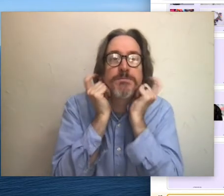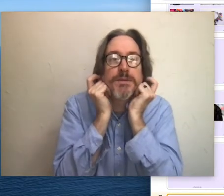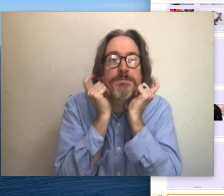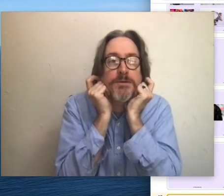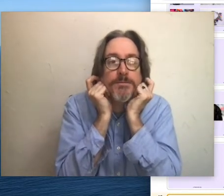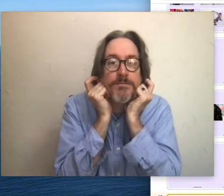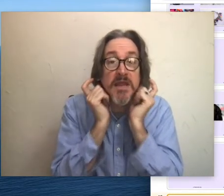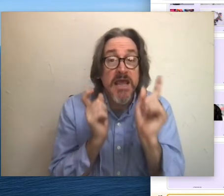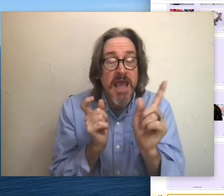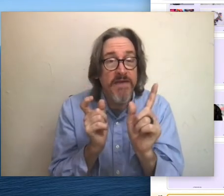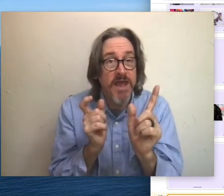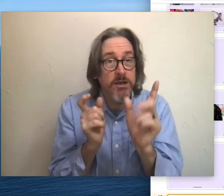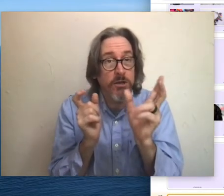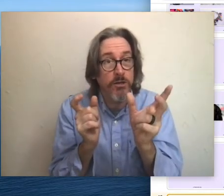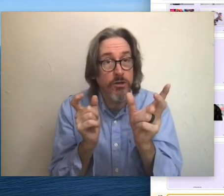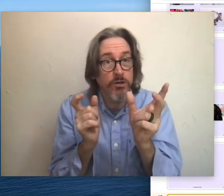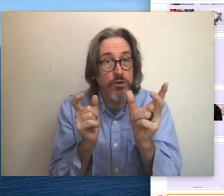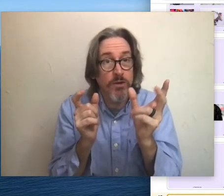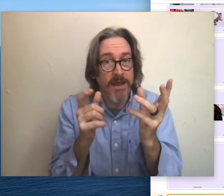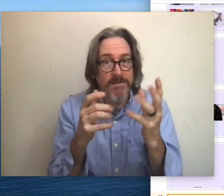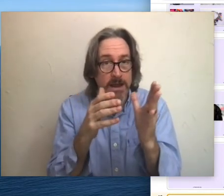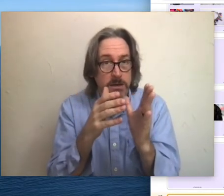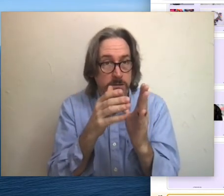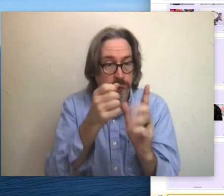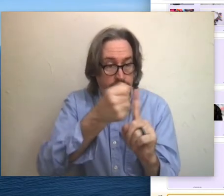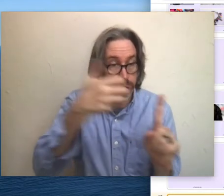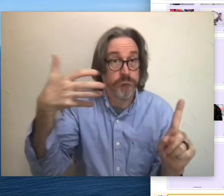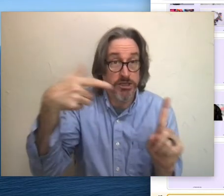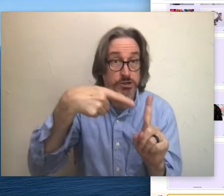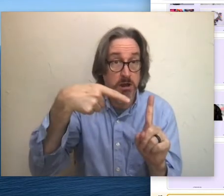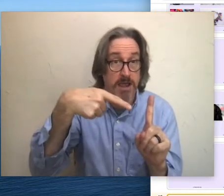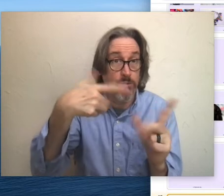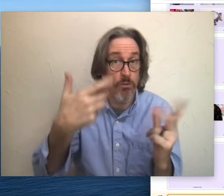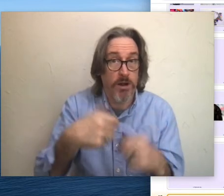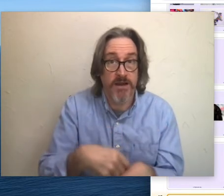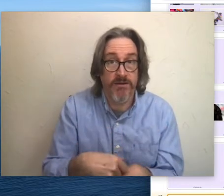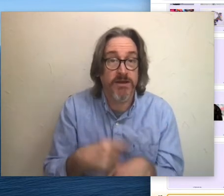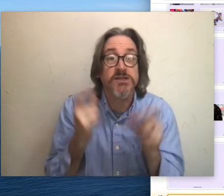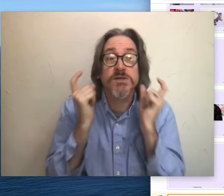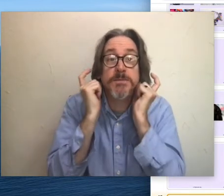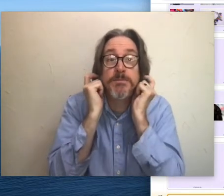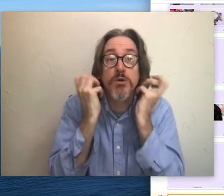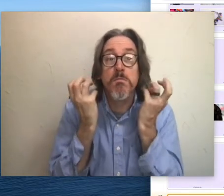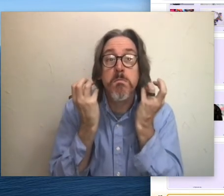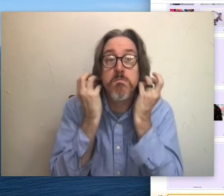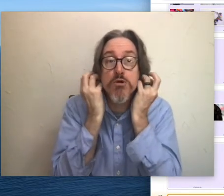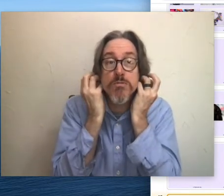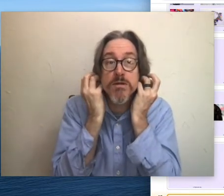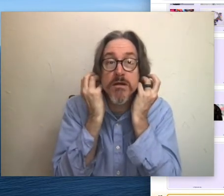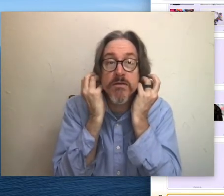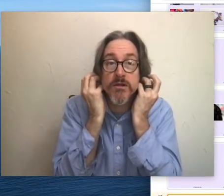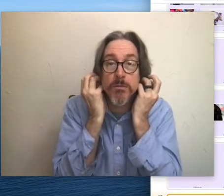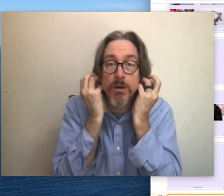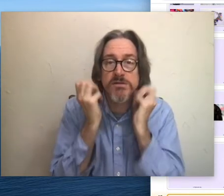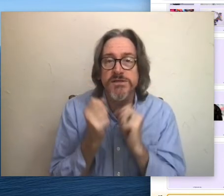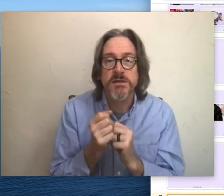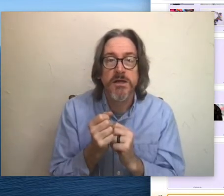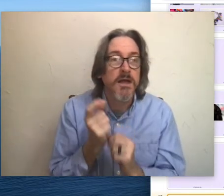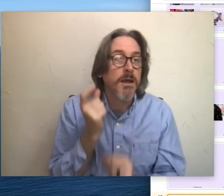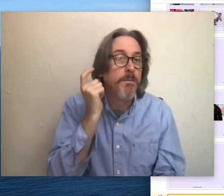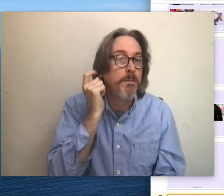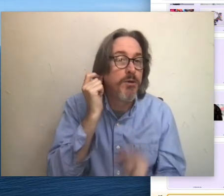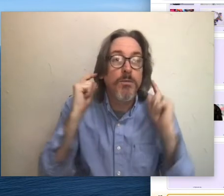Earrings, boom, boom. And then you can then describe what kind of earrings. Was it boom, boom, the little